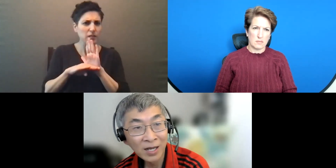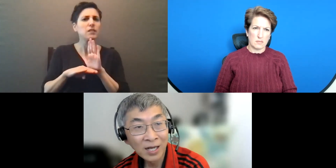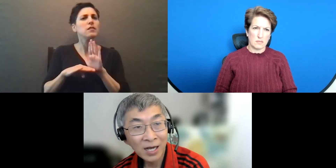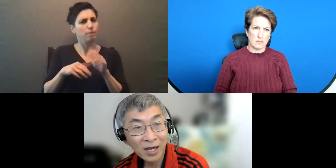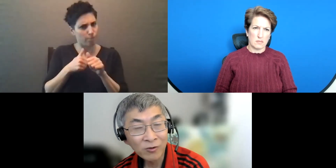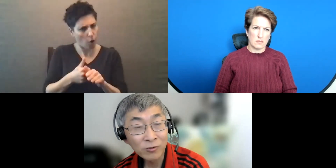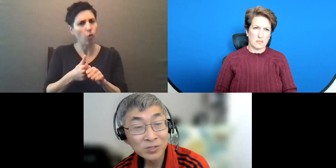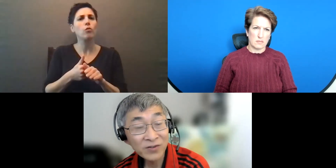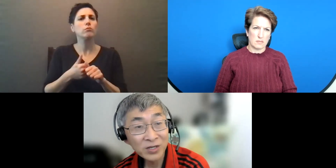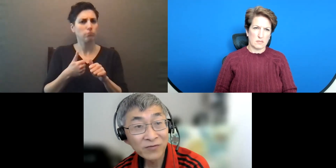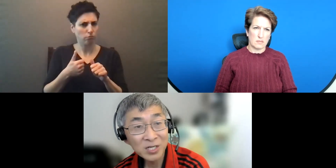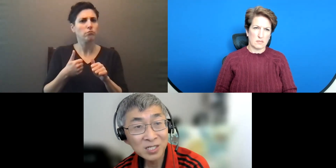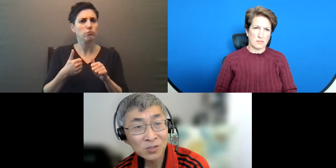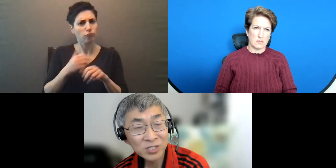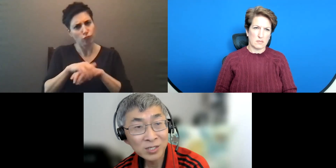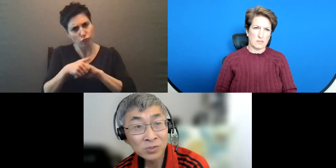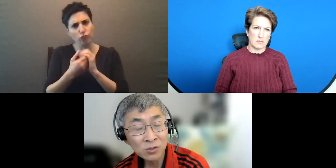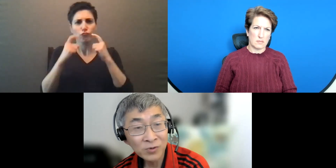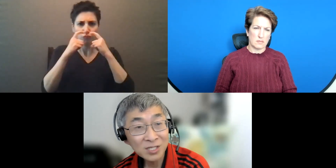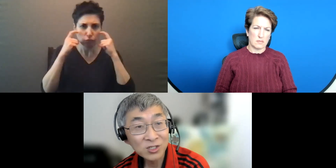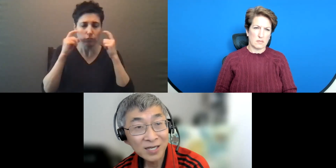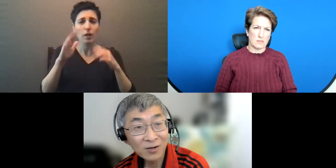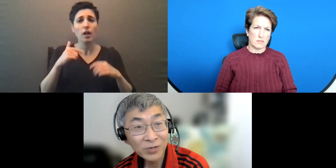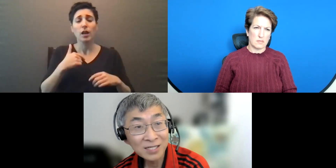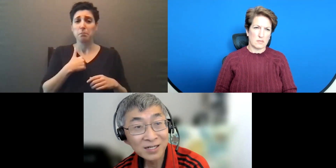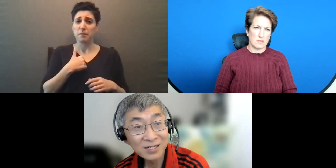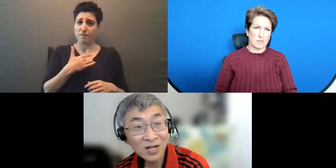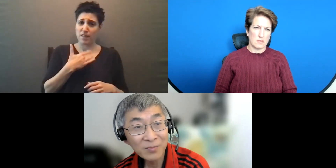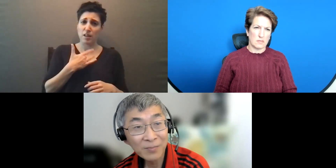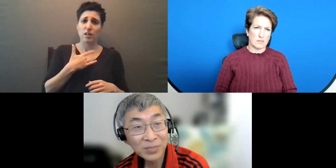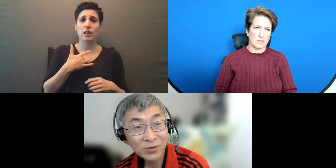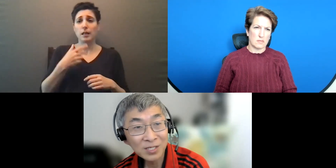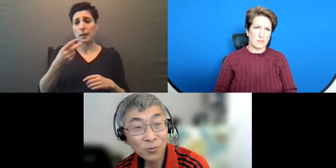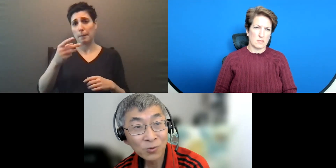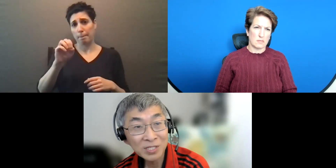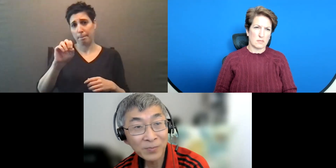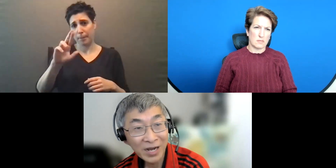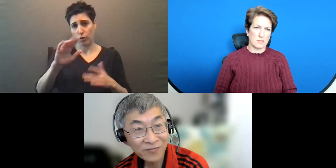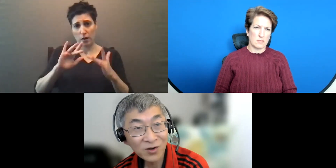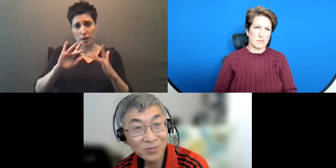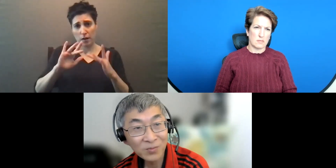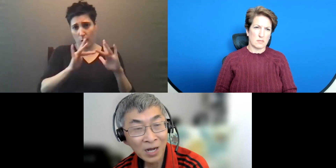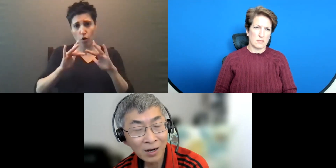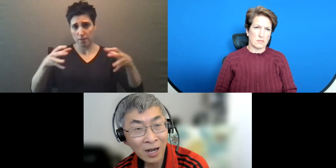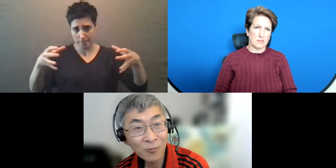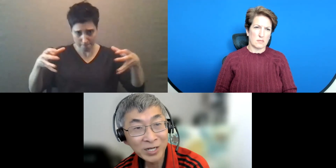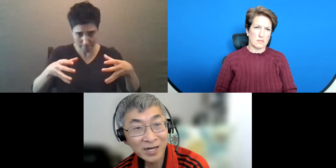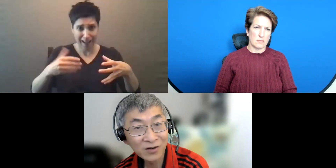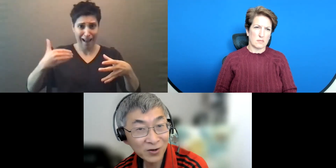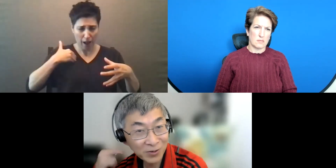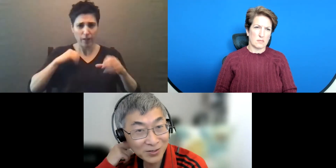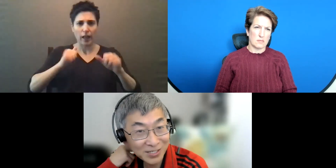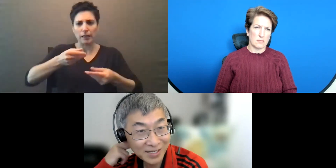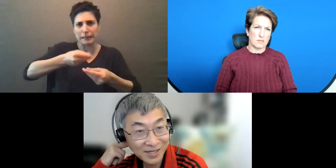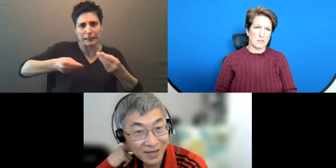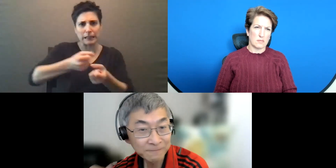share useful information with each other. We just need to come up with a platform like how we can go